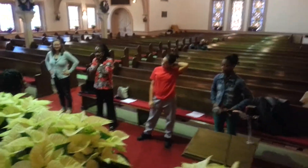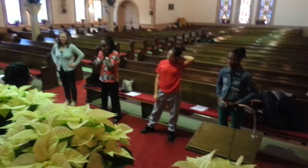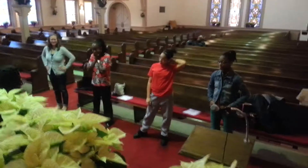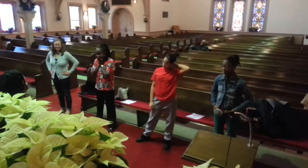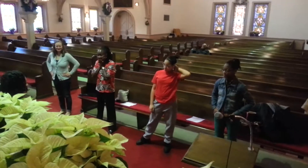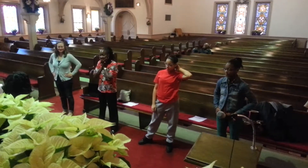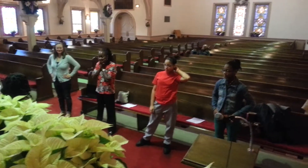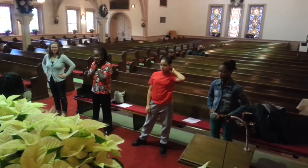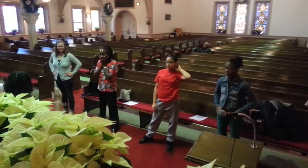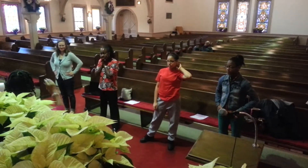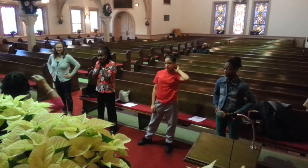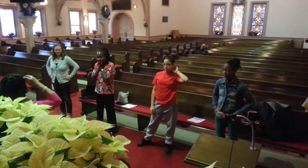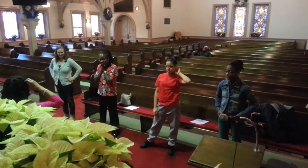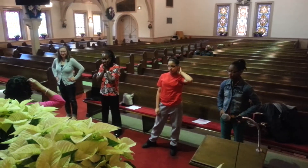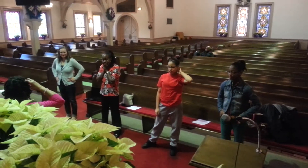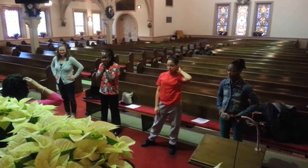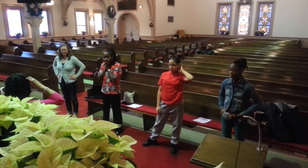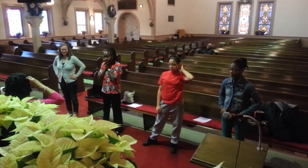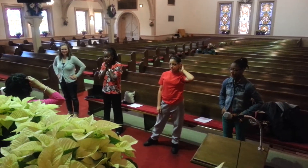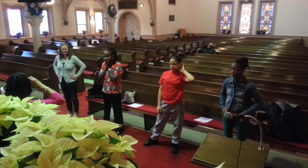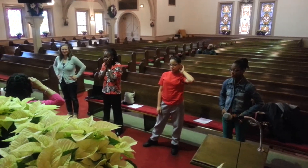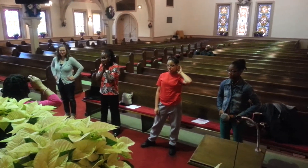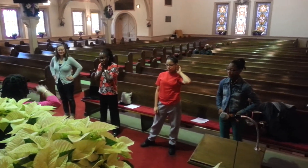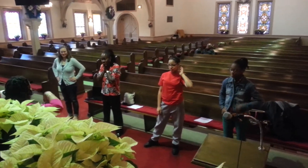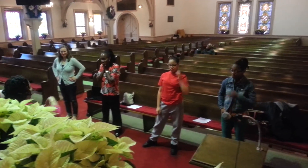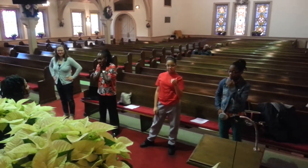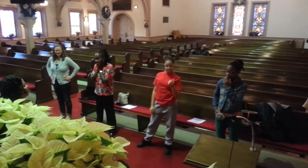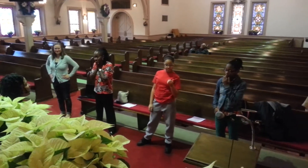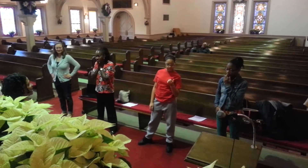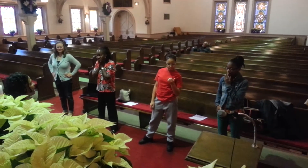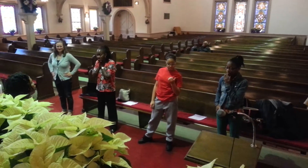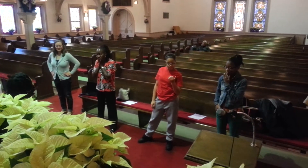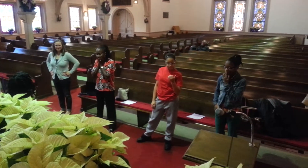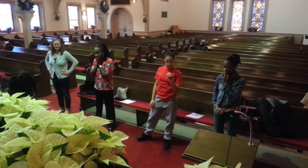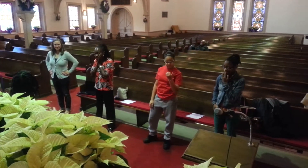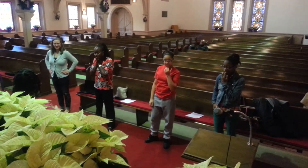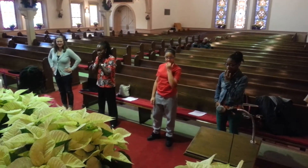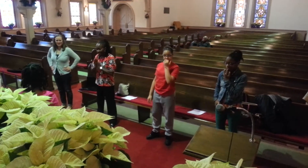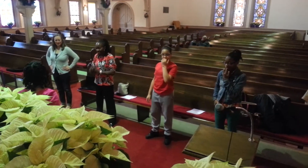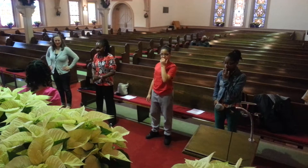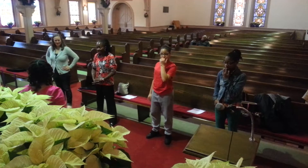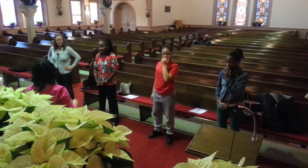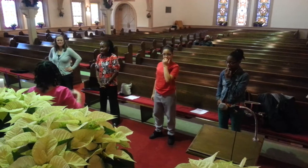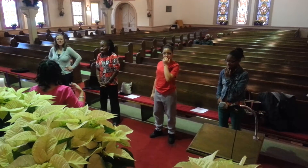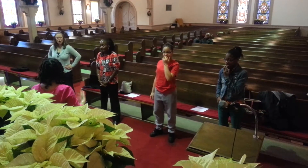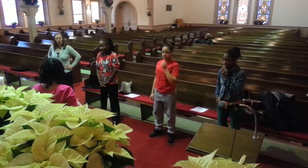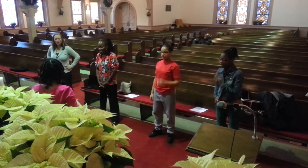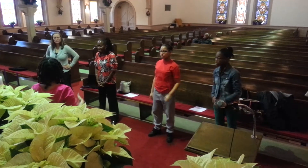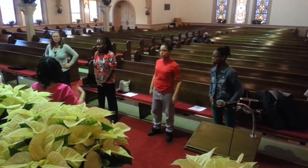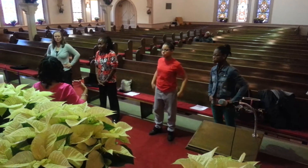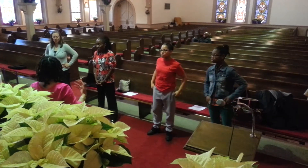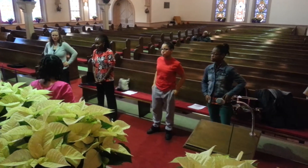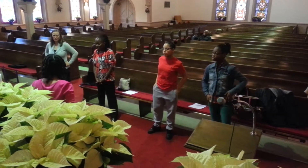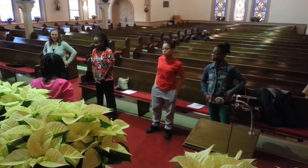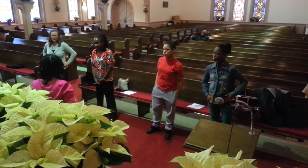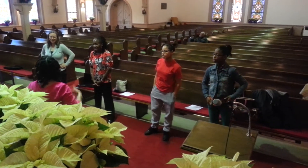Okay? Because it's going to take brain power, right? You see that. So let's say those words that you get ready to sign. Awesome ruler.